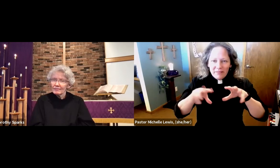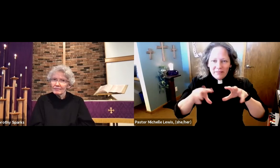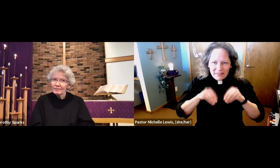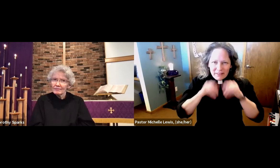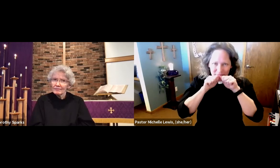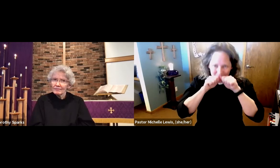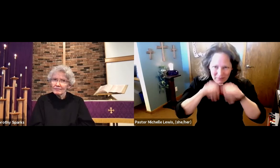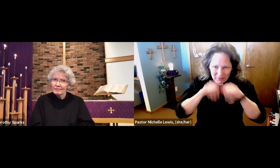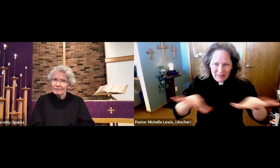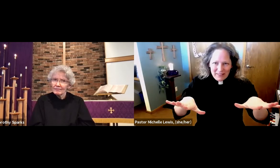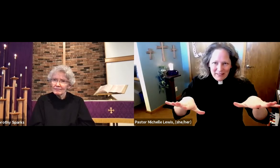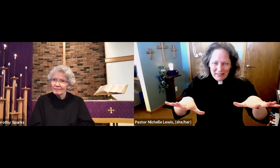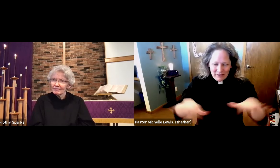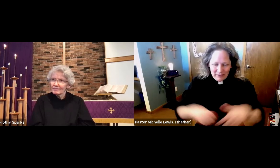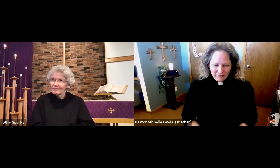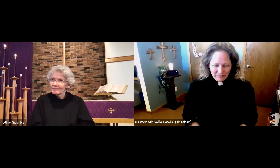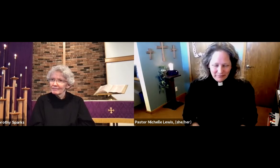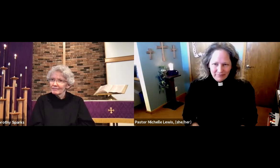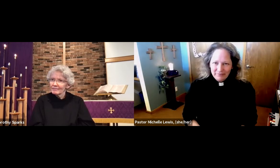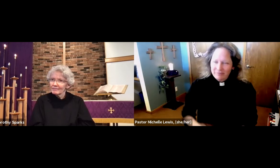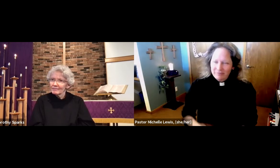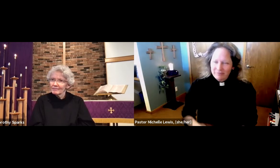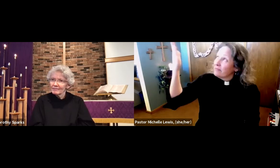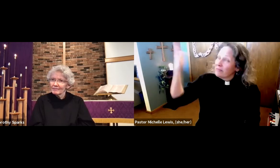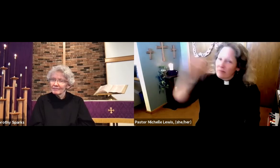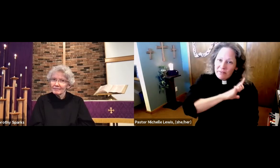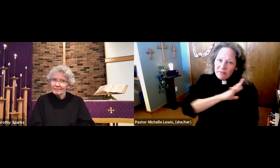Receive the blessings before you go.